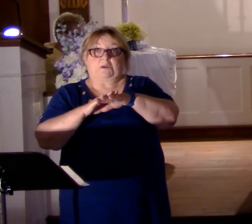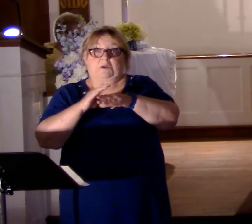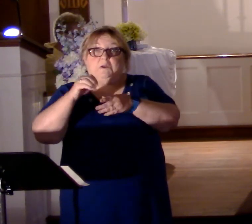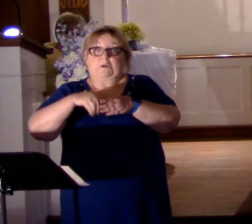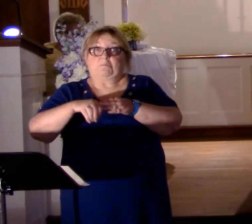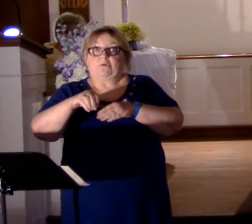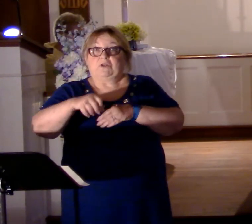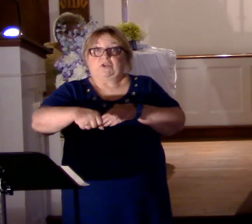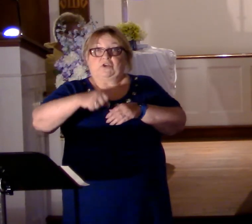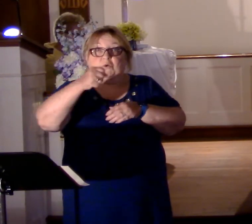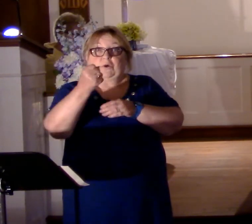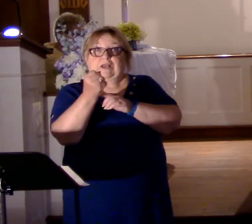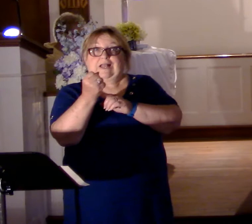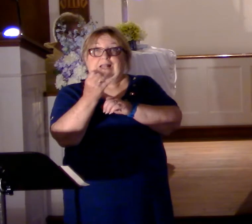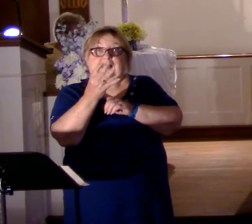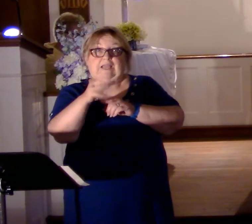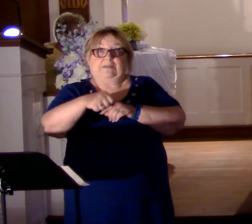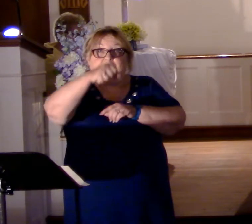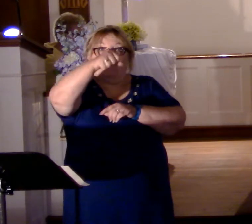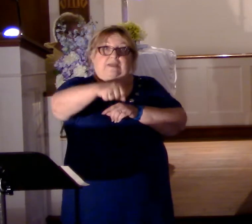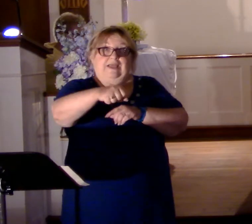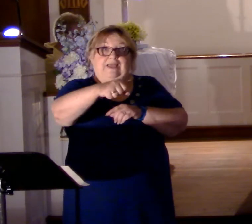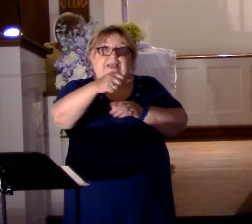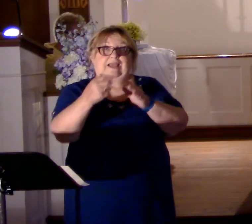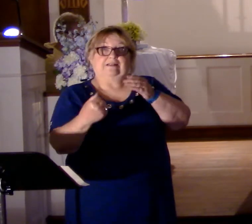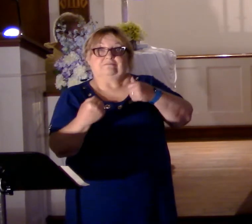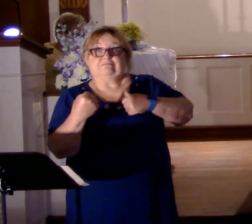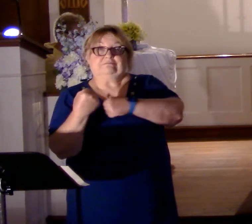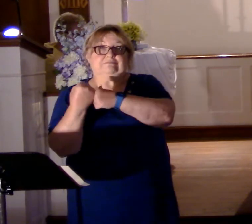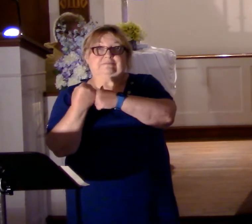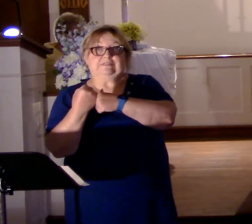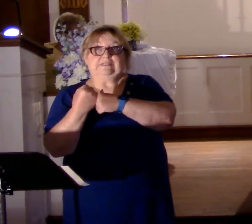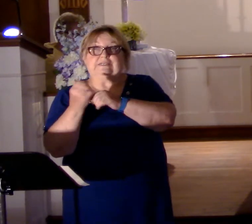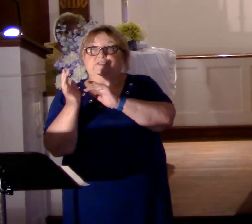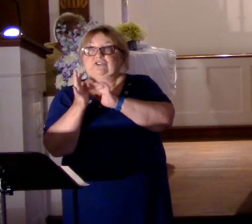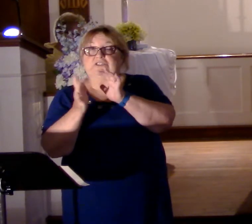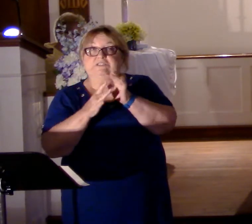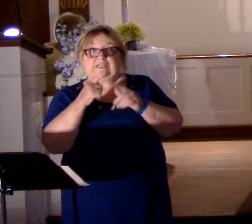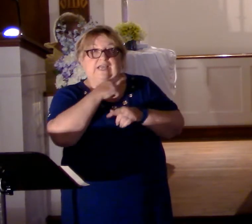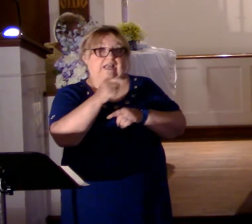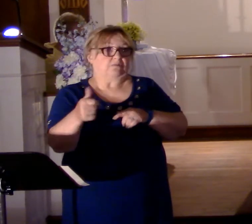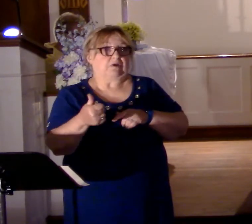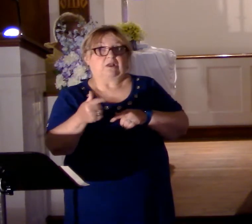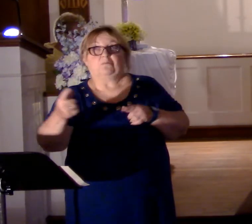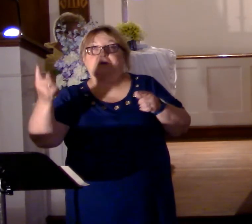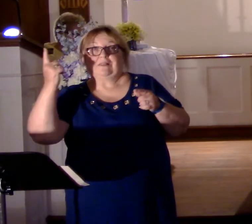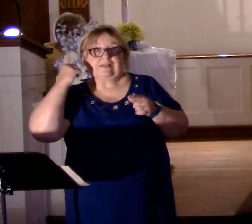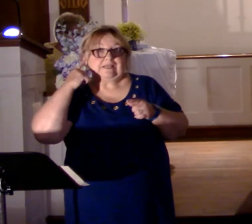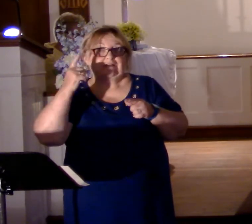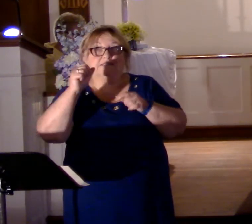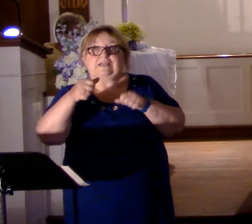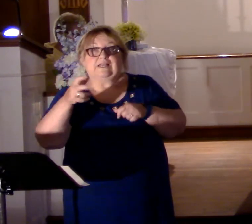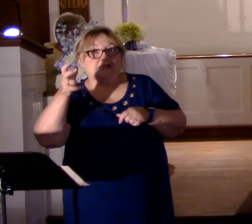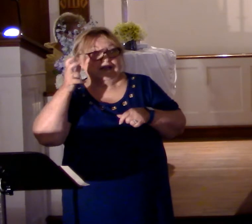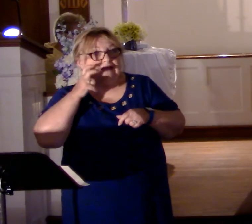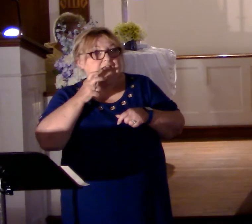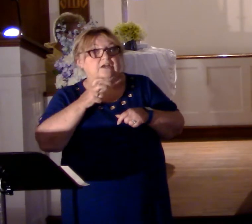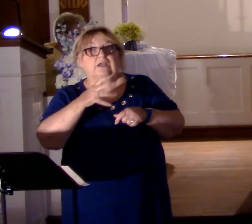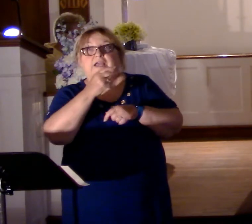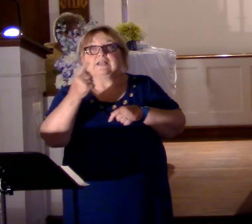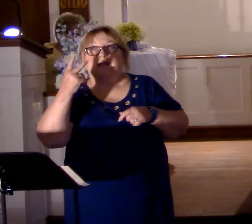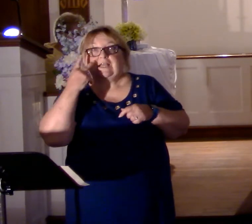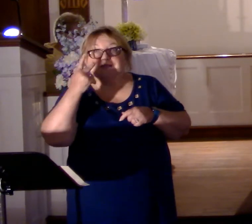a lampstand, we hear Jesus again say, anyone with ears to hear should